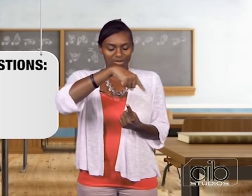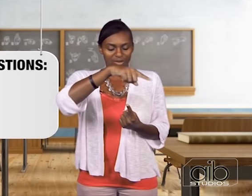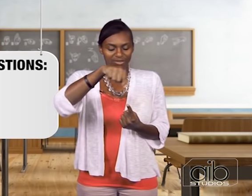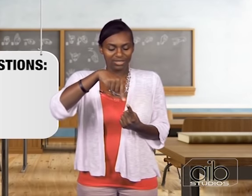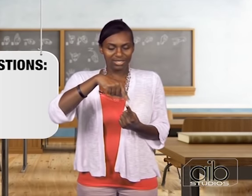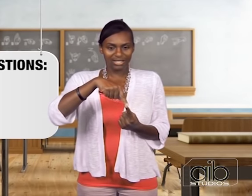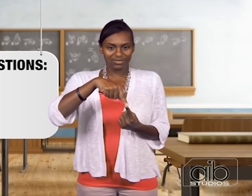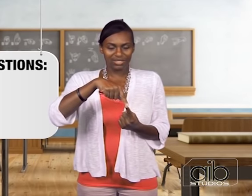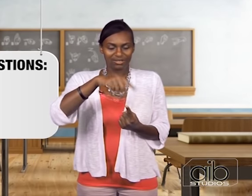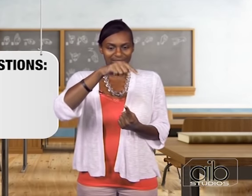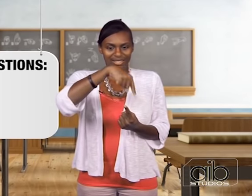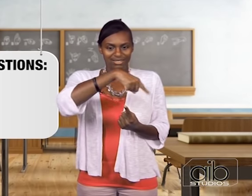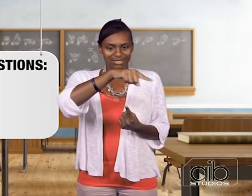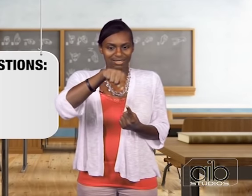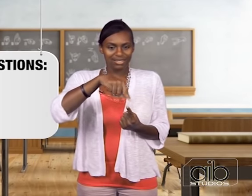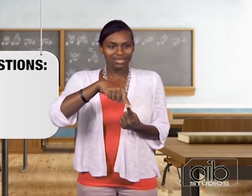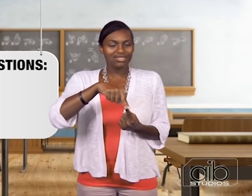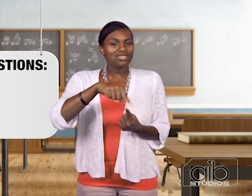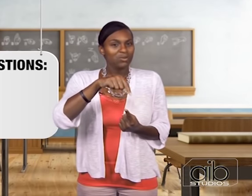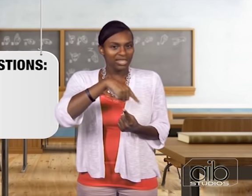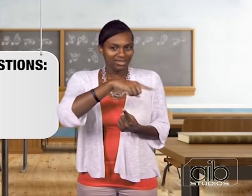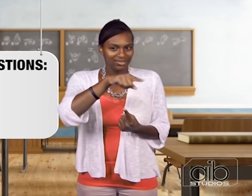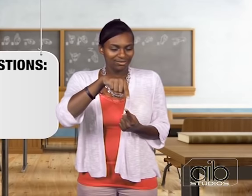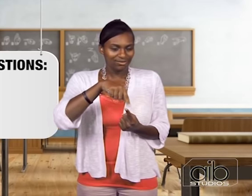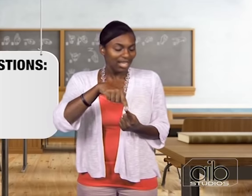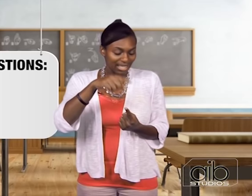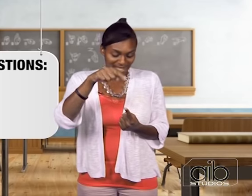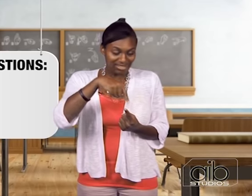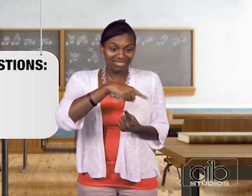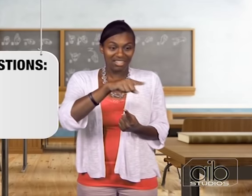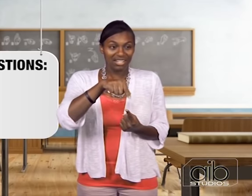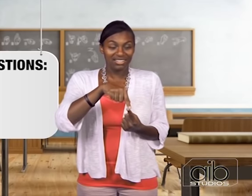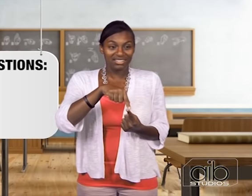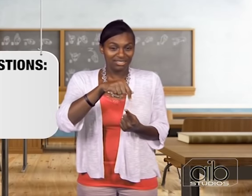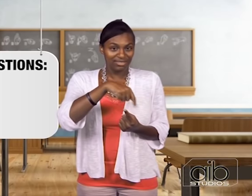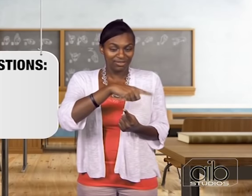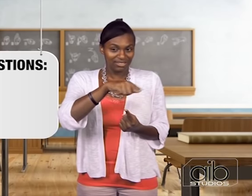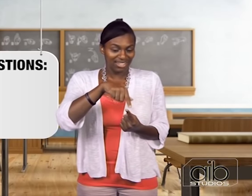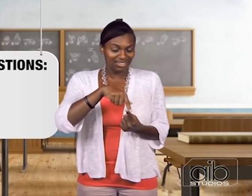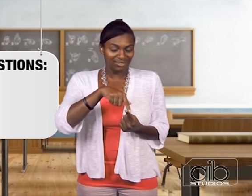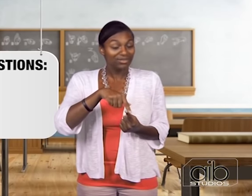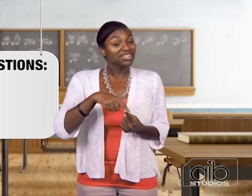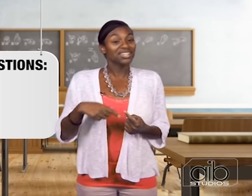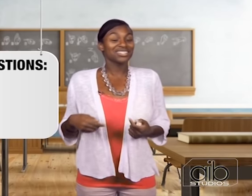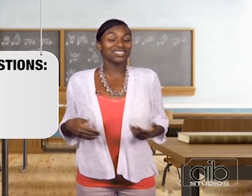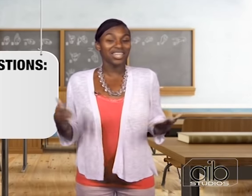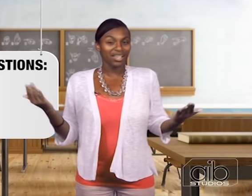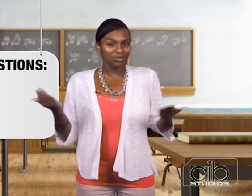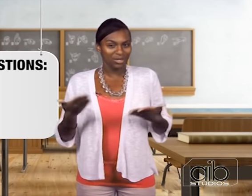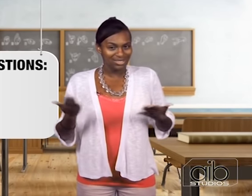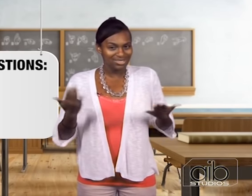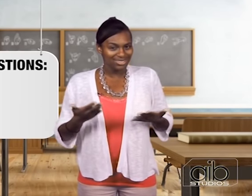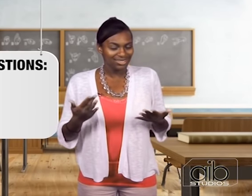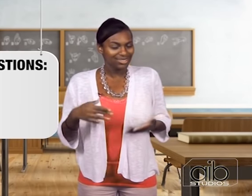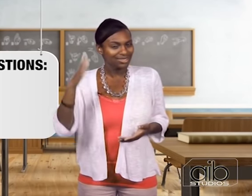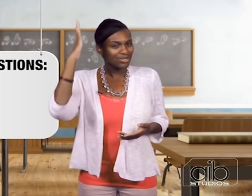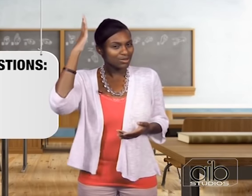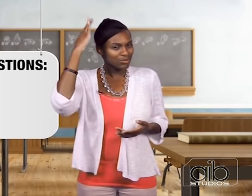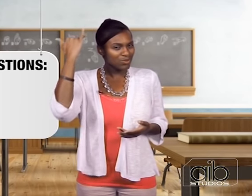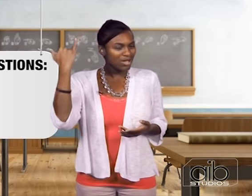around your index finger like this. This is when. I like this sign. I think this is a fun sign to do. So you have what,